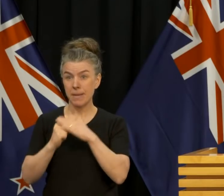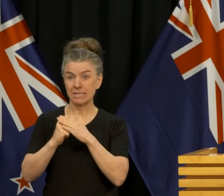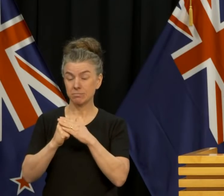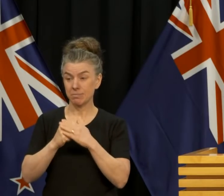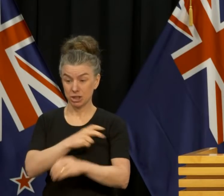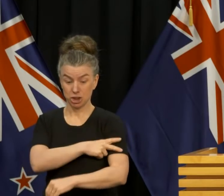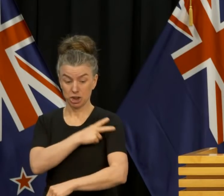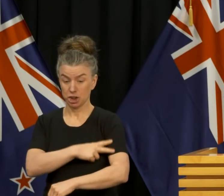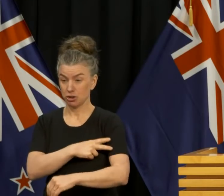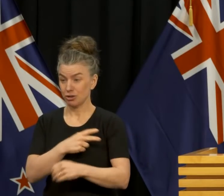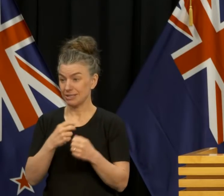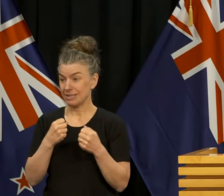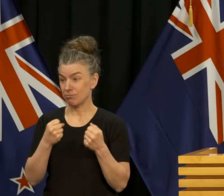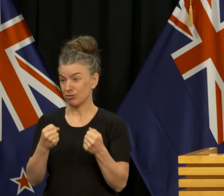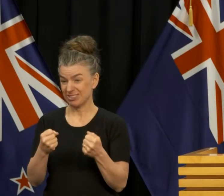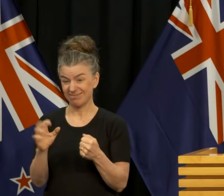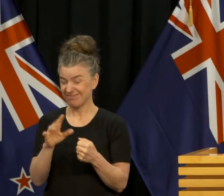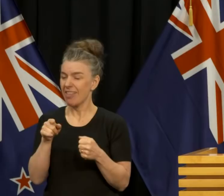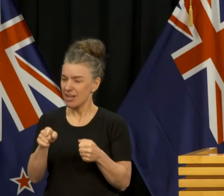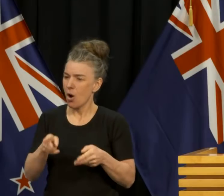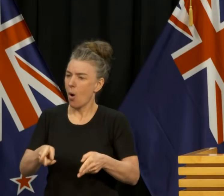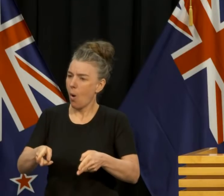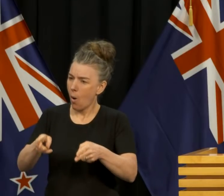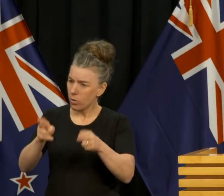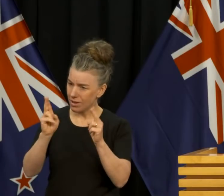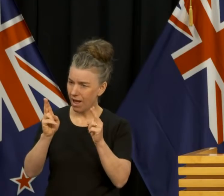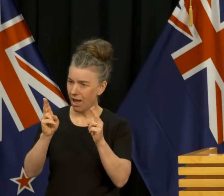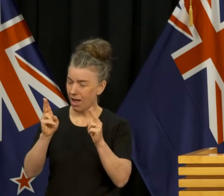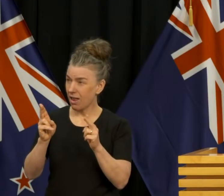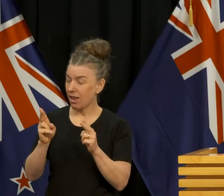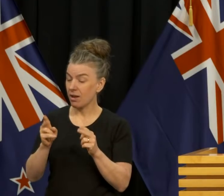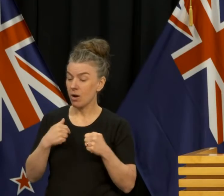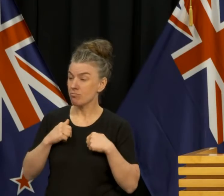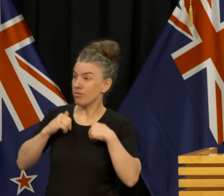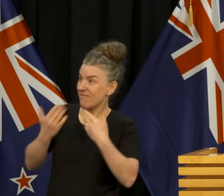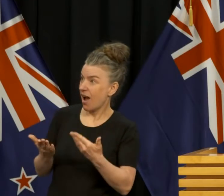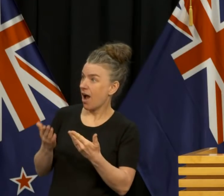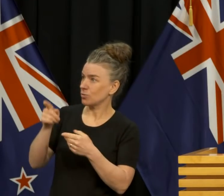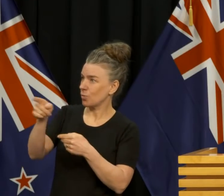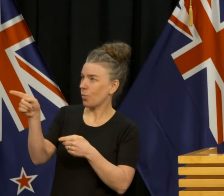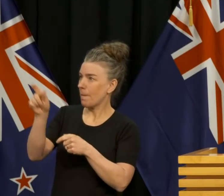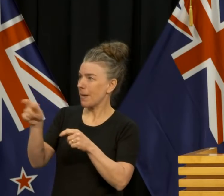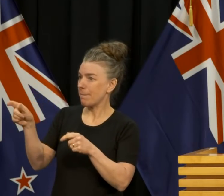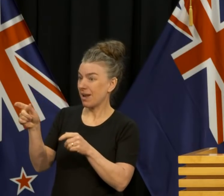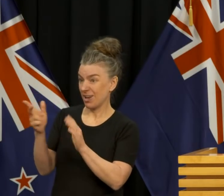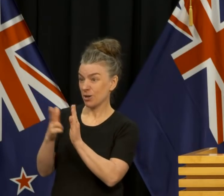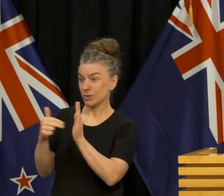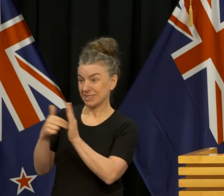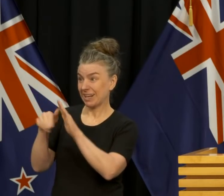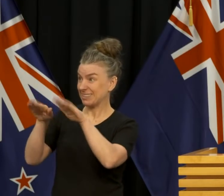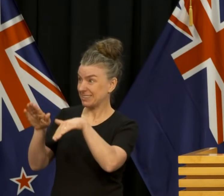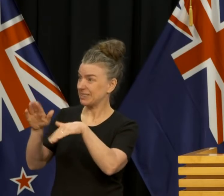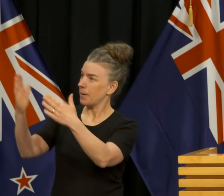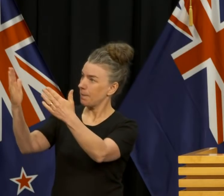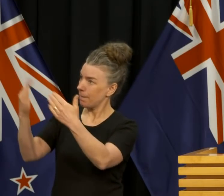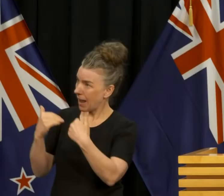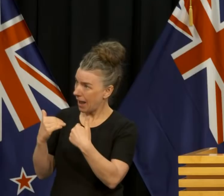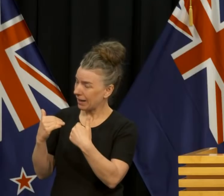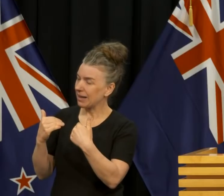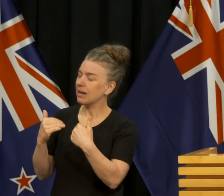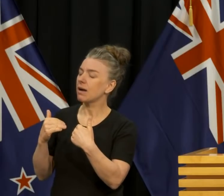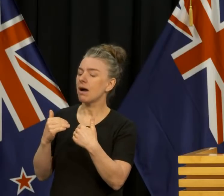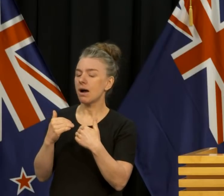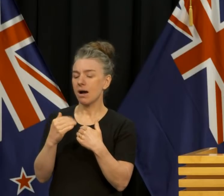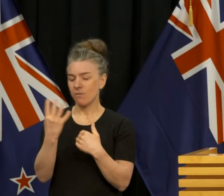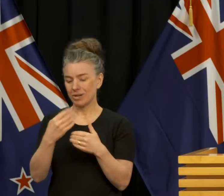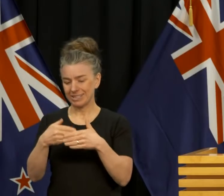are hotels. They are being supplied to New Zealanders to come home so that they can self-isolate and before